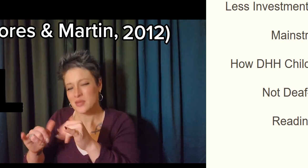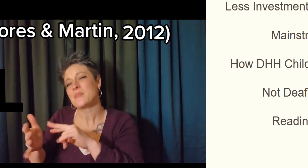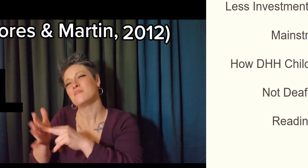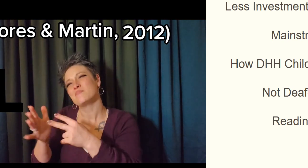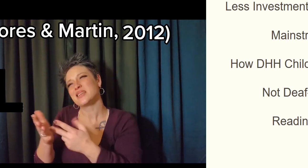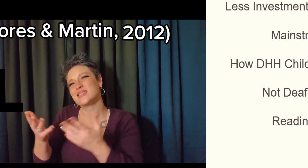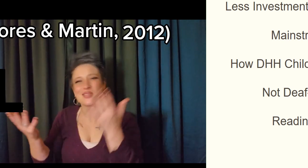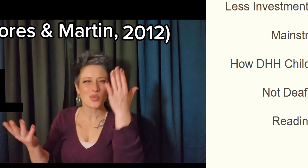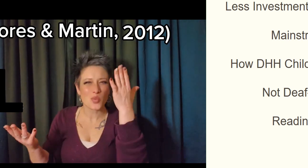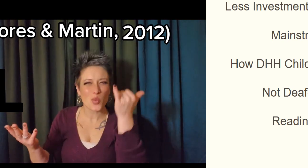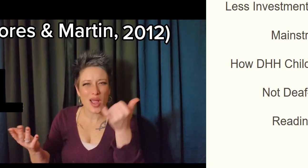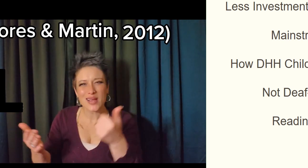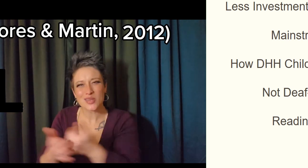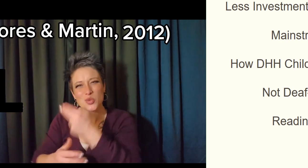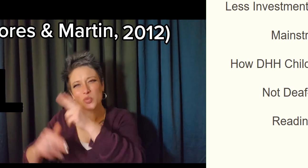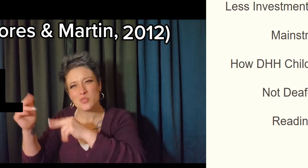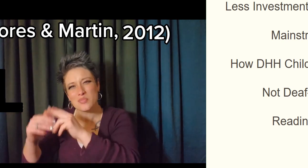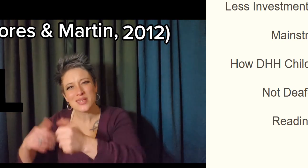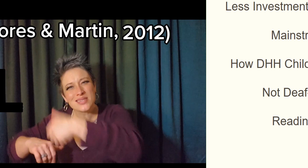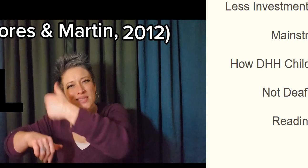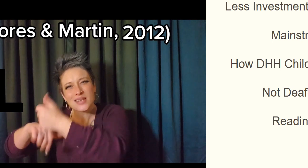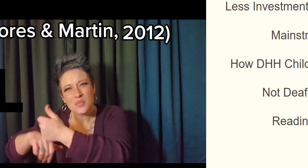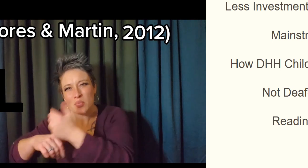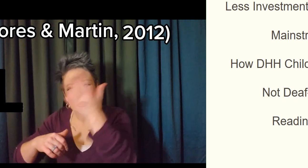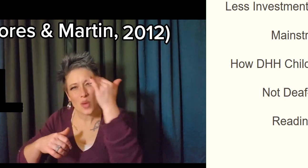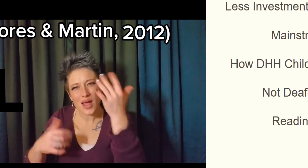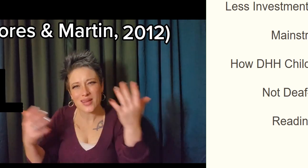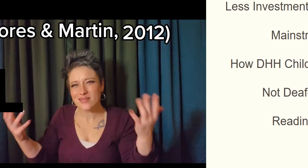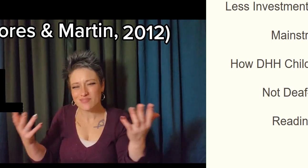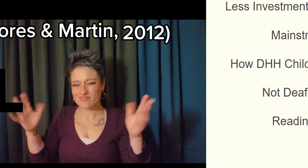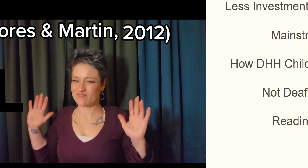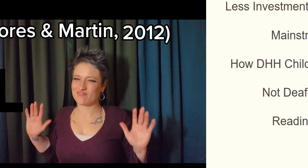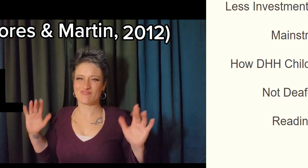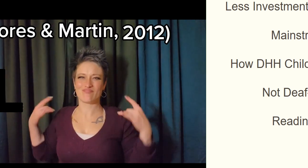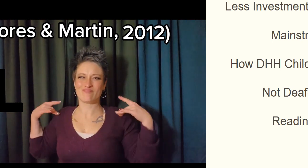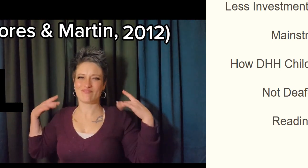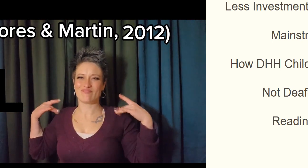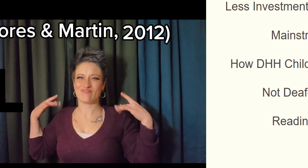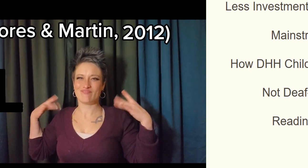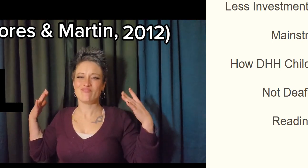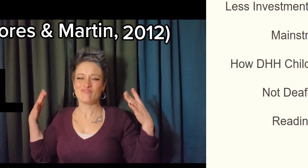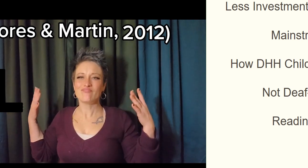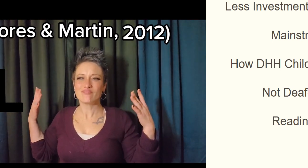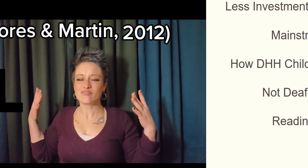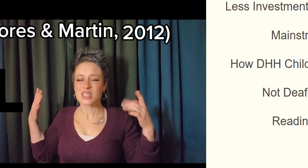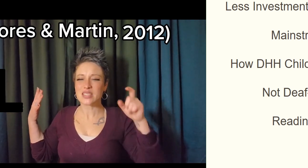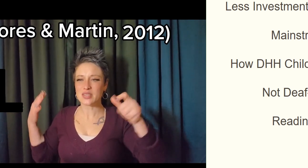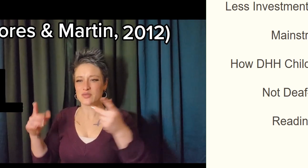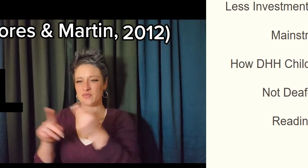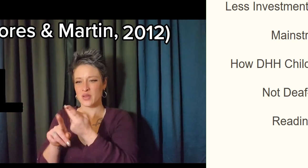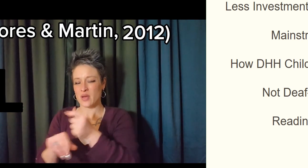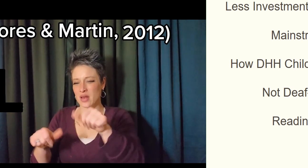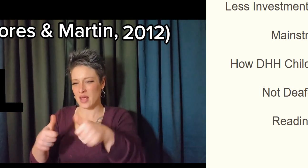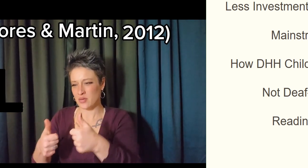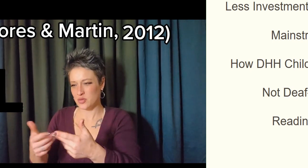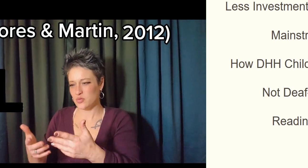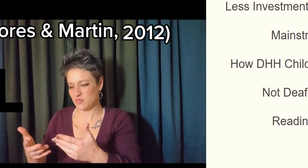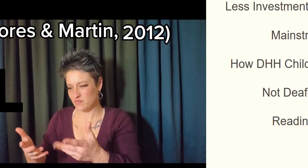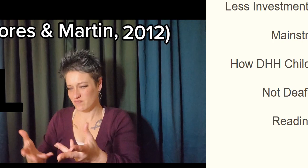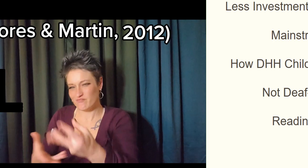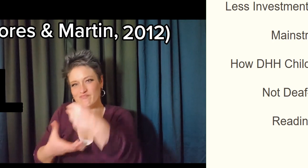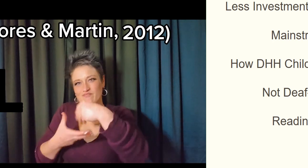expand. So why are we going to invest into the deaf schools and build new buildings for that? It just seems like an awful lot of